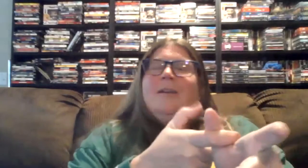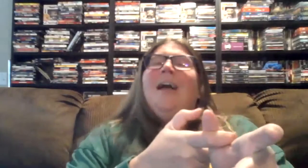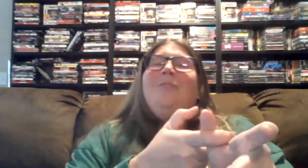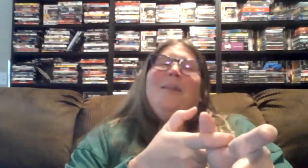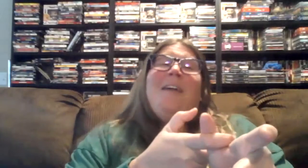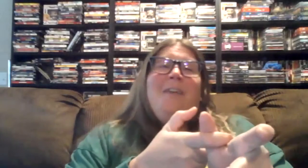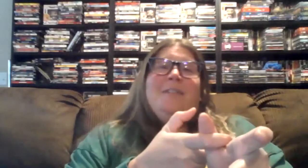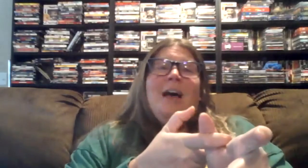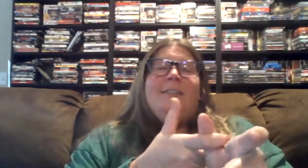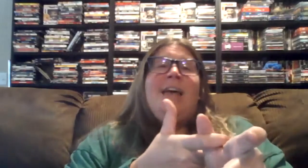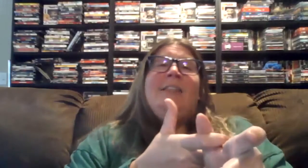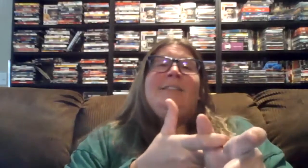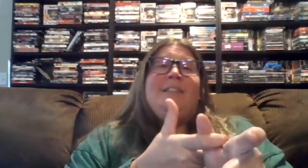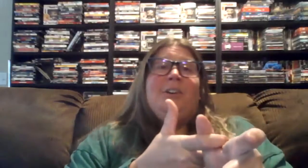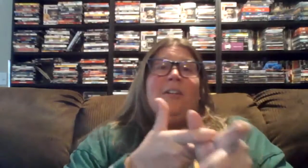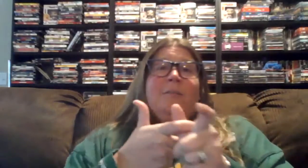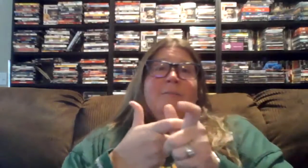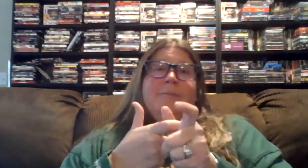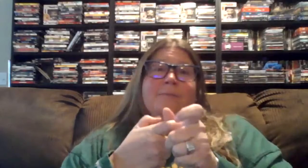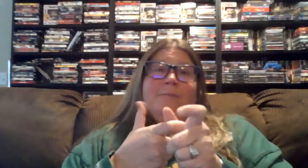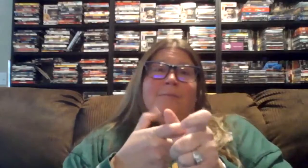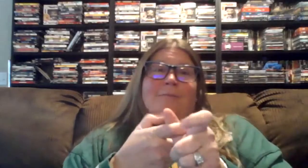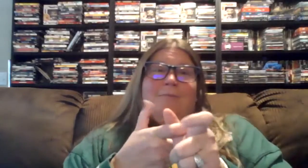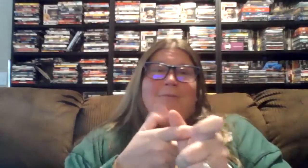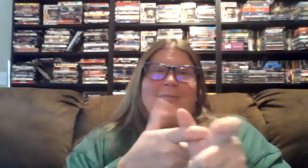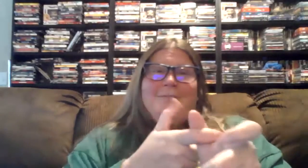It's one of my favorite signs. That and sea turtle.